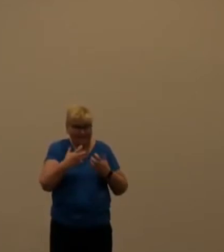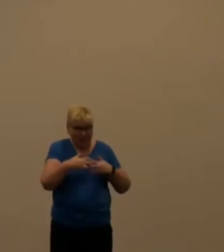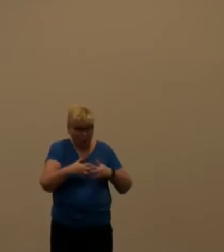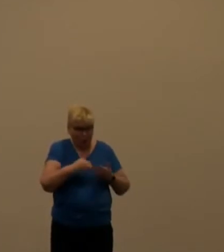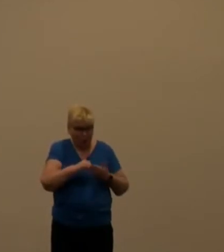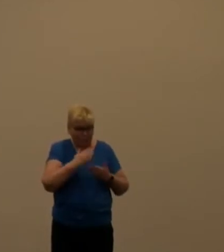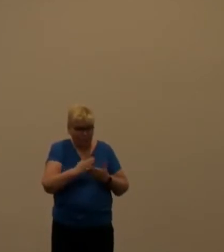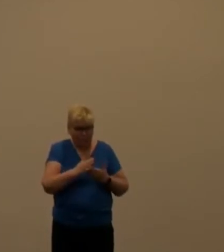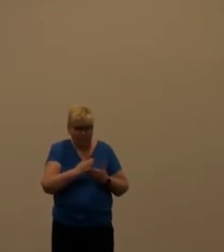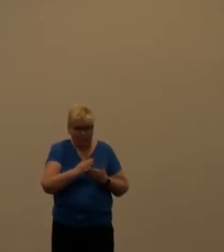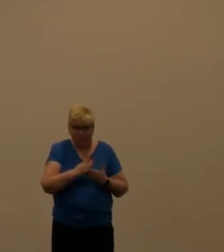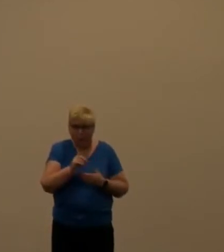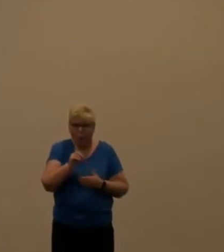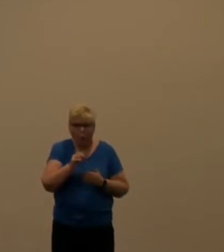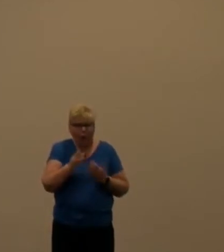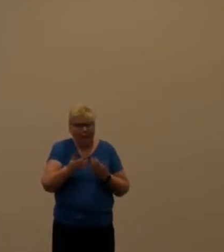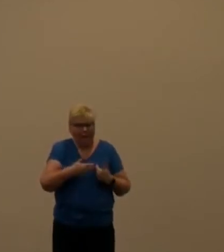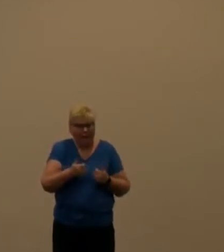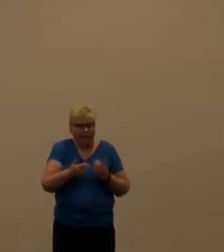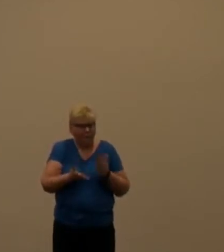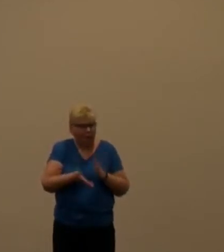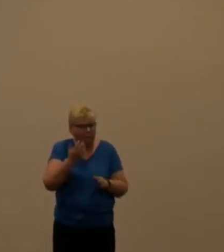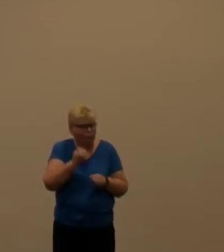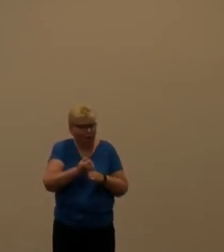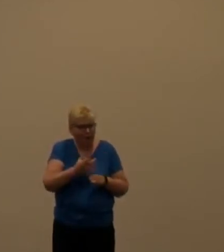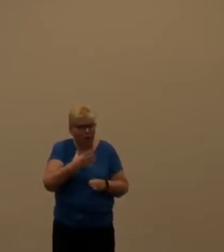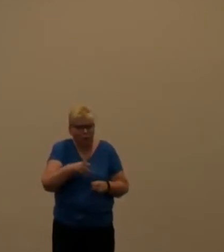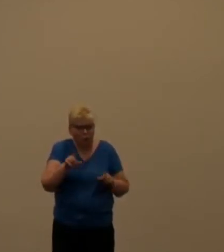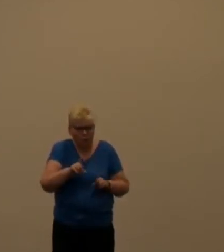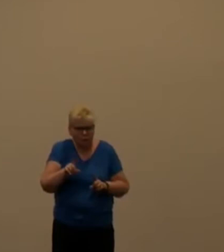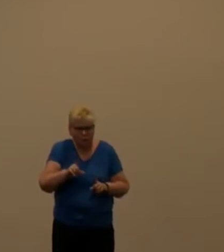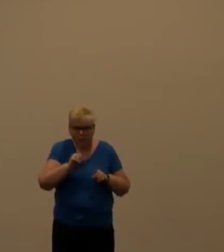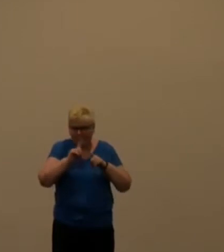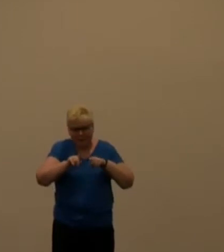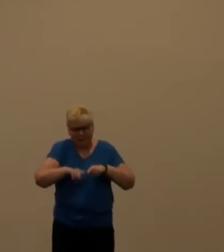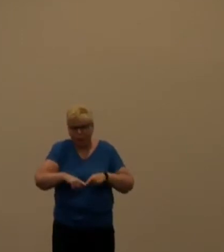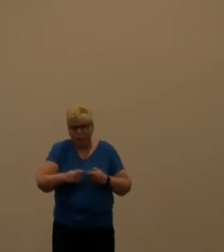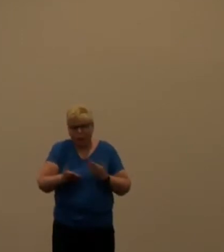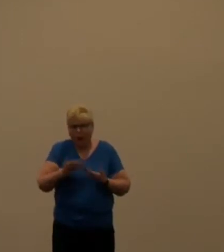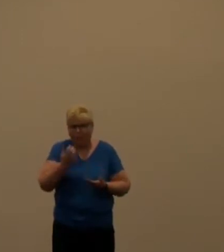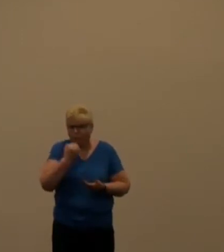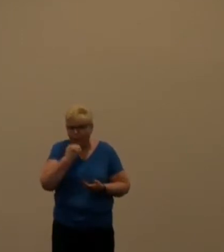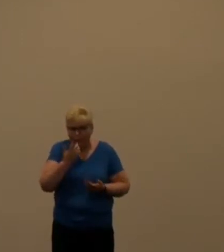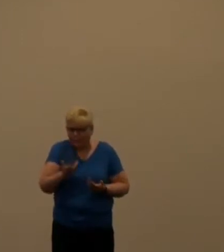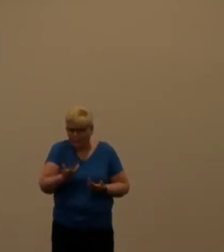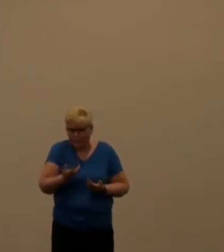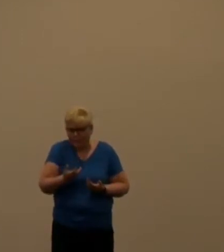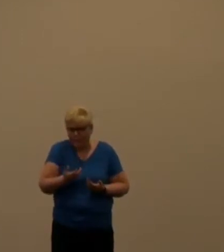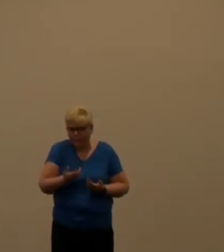is what type of an upgrade do you want to do? There are different types of upgrading that you can do. You can just